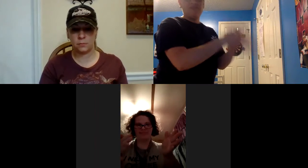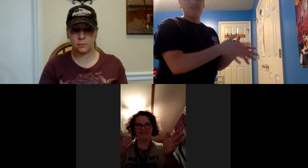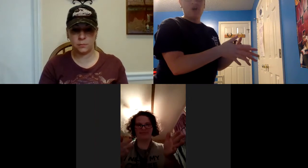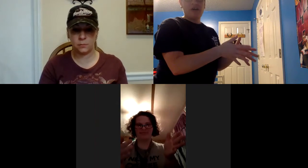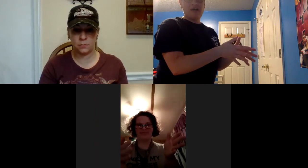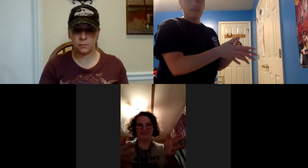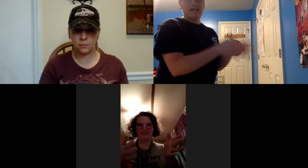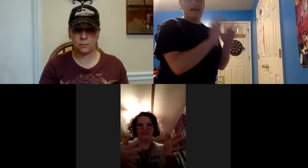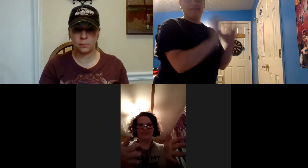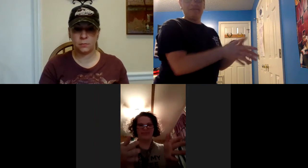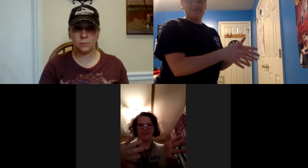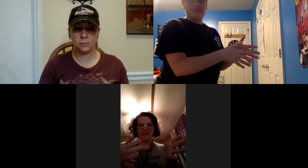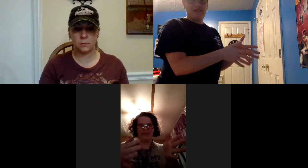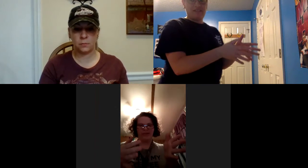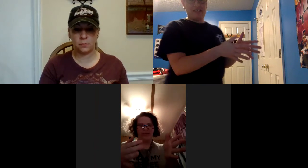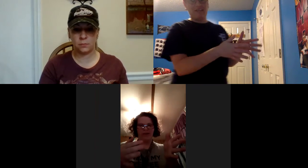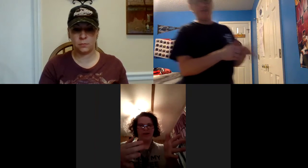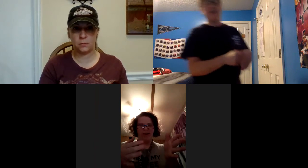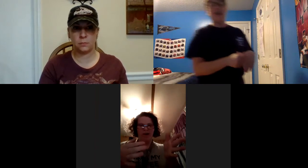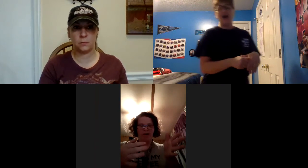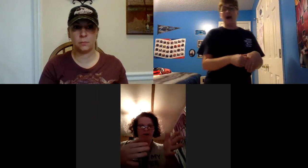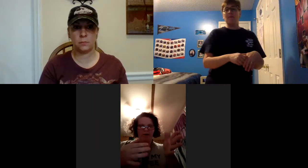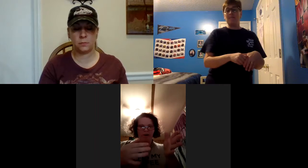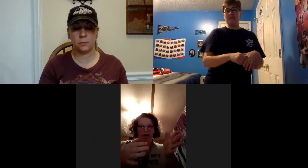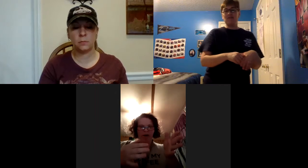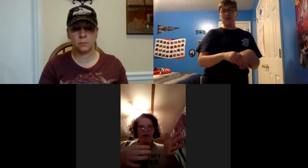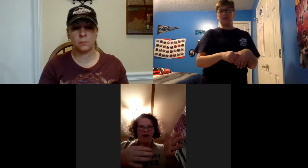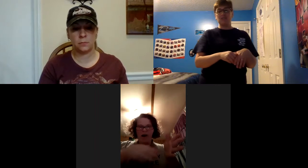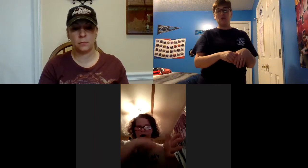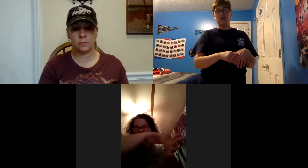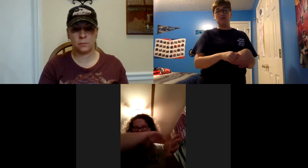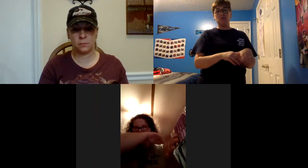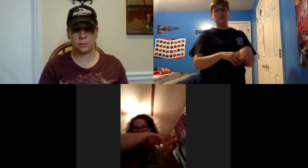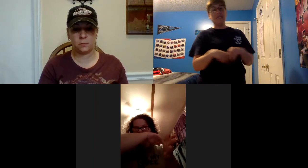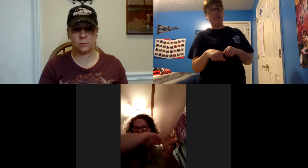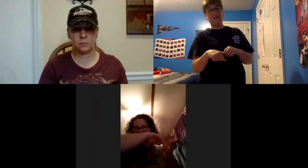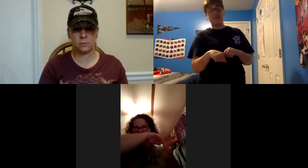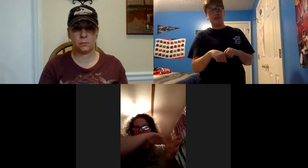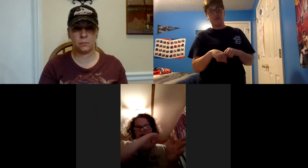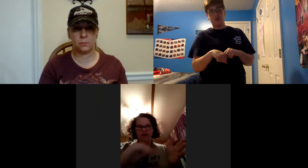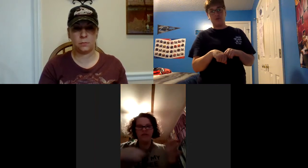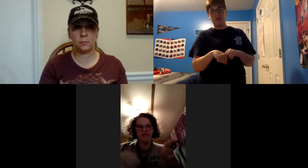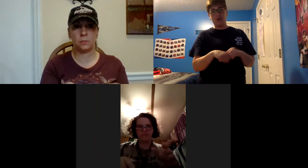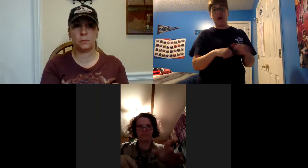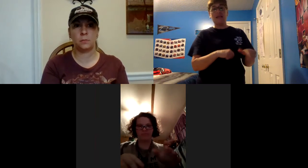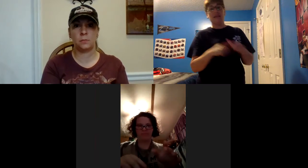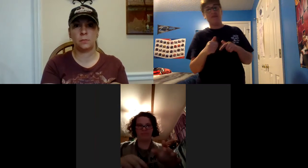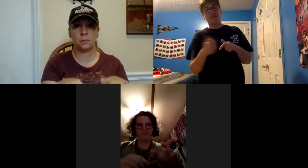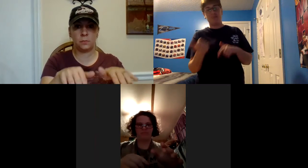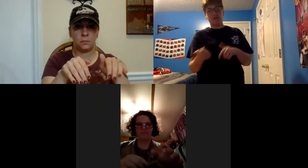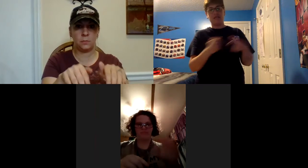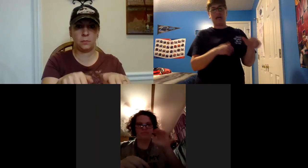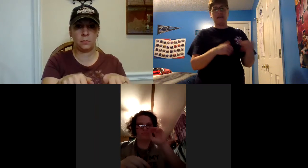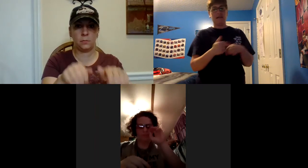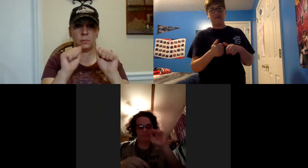you left the dog outside. You left it out there. But if you're actually going to leave a room, I left